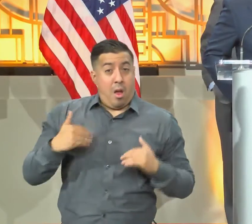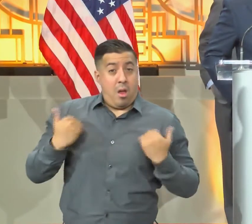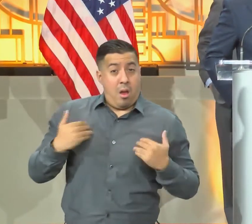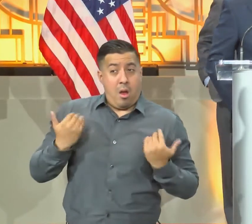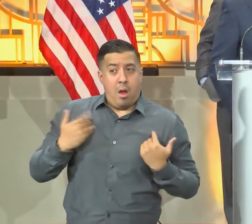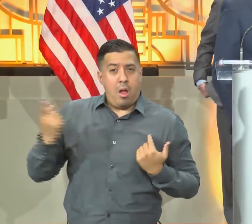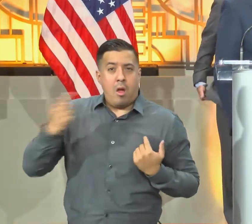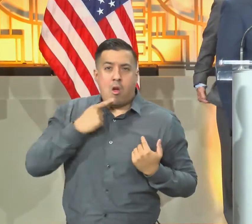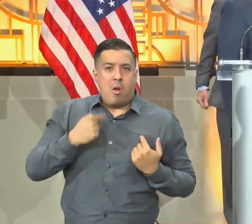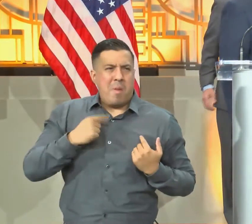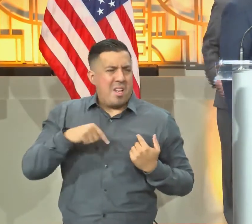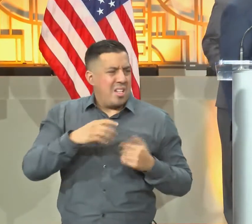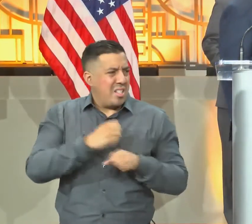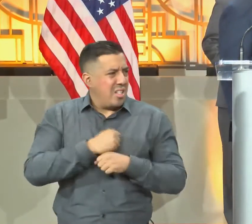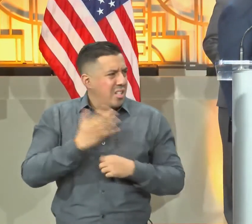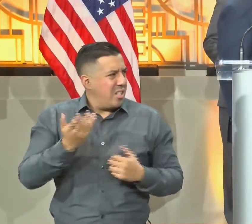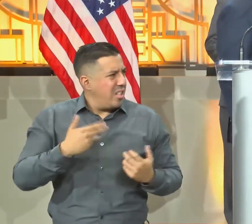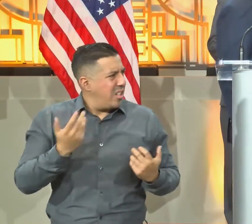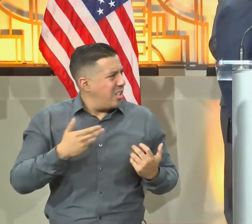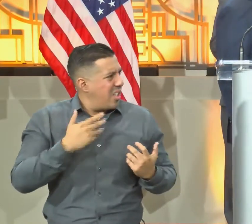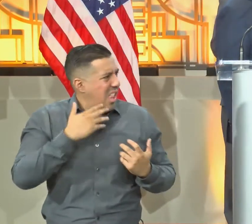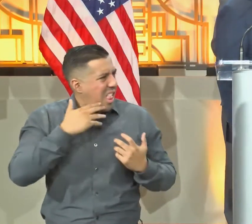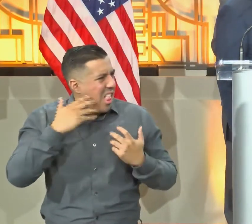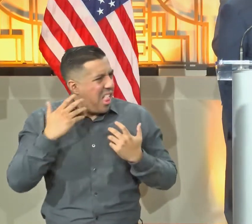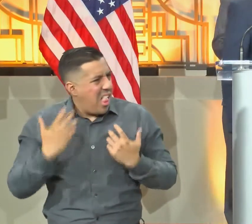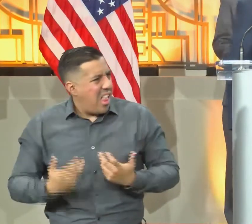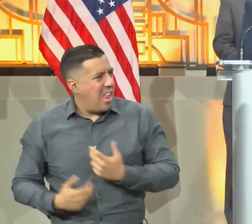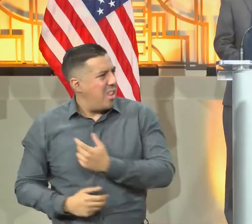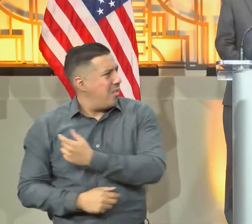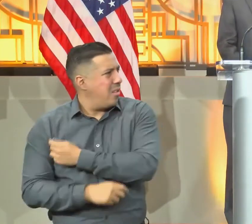a heavier dose,